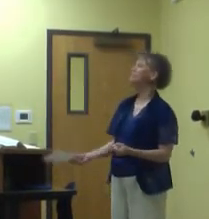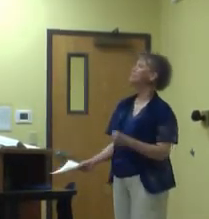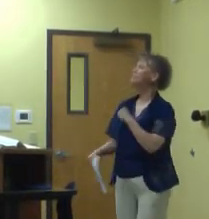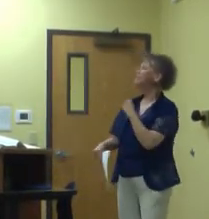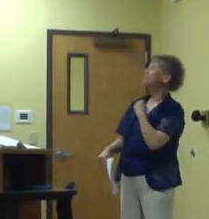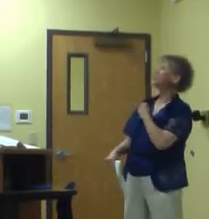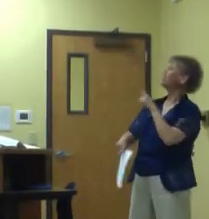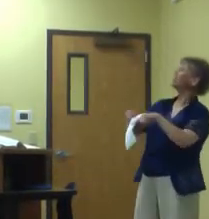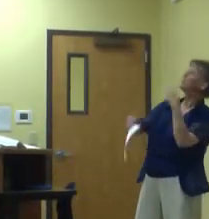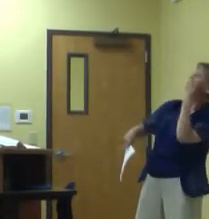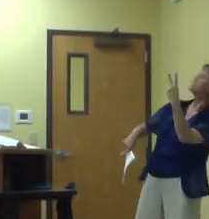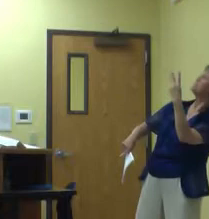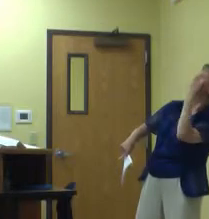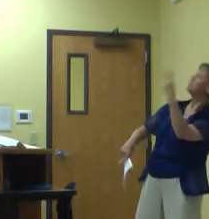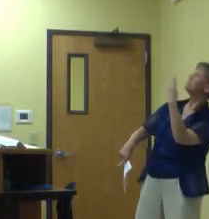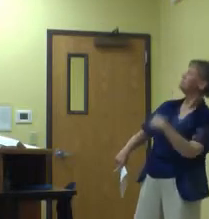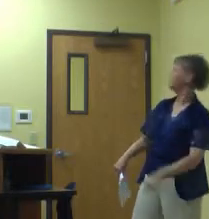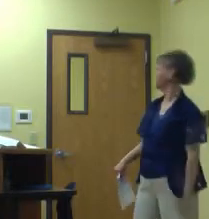it have to be?